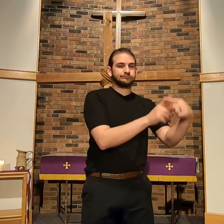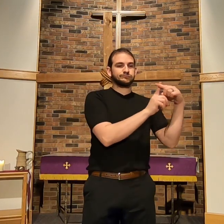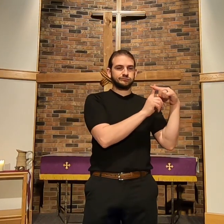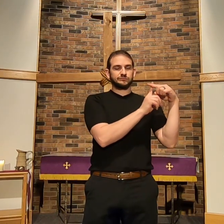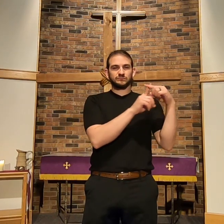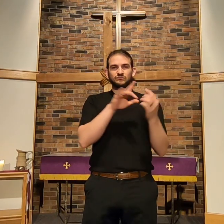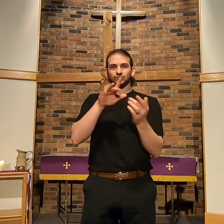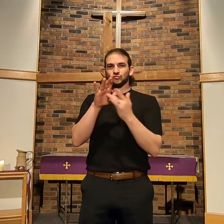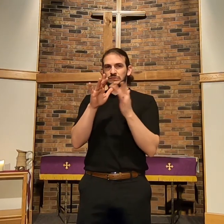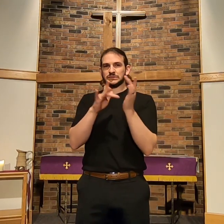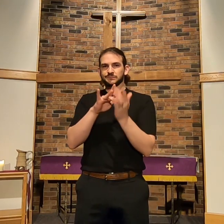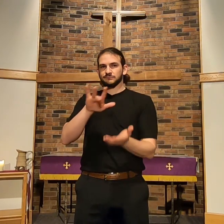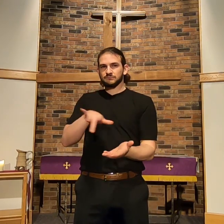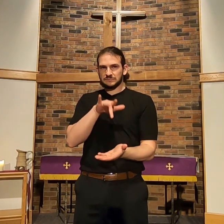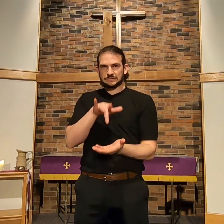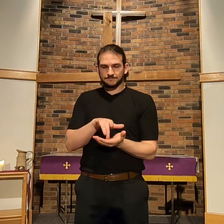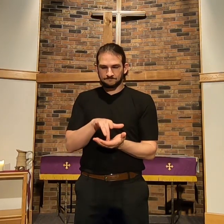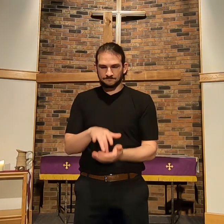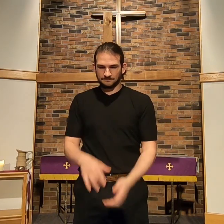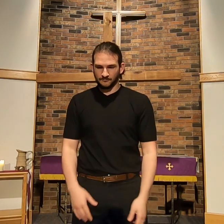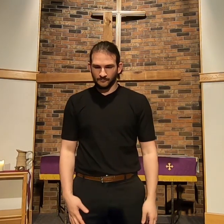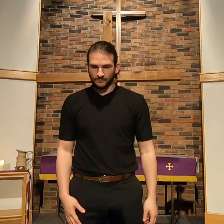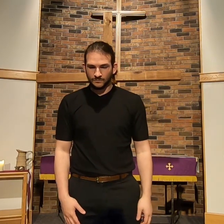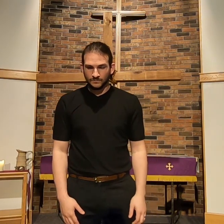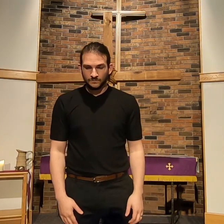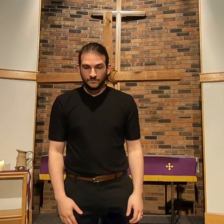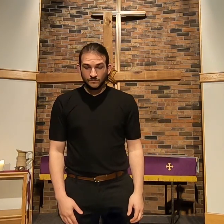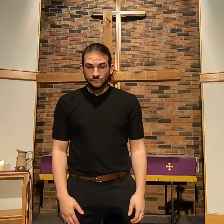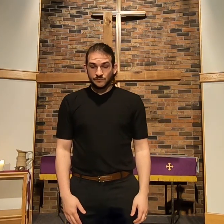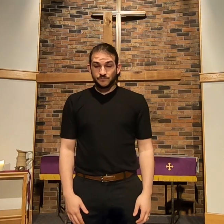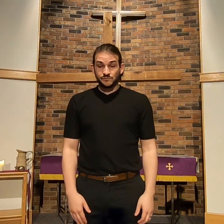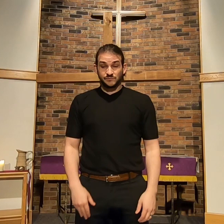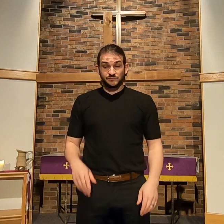Jesus and the other to his left.